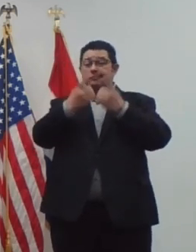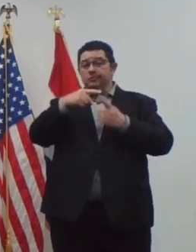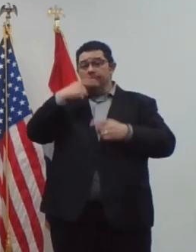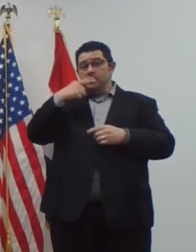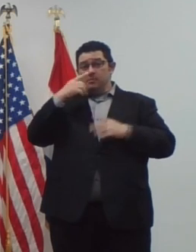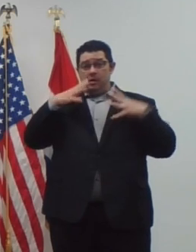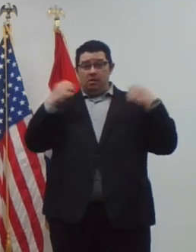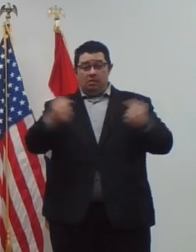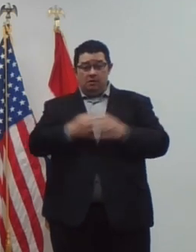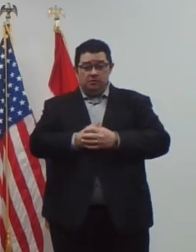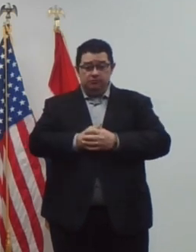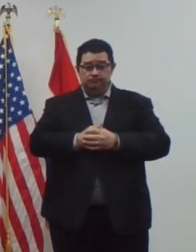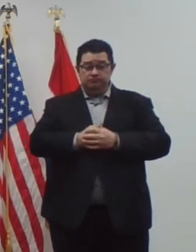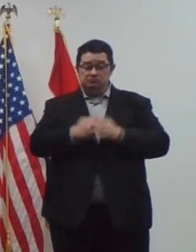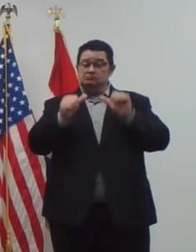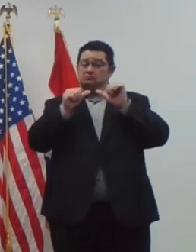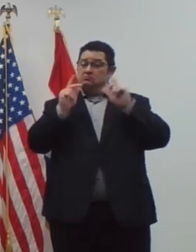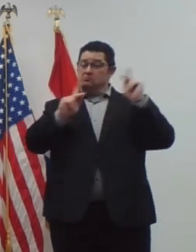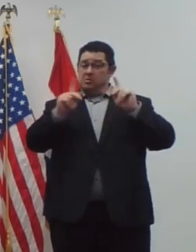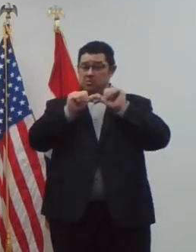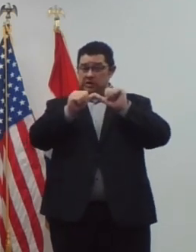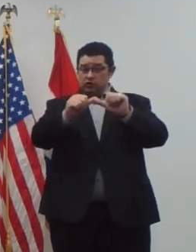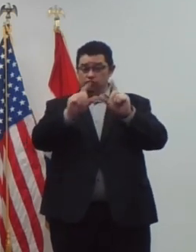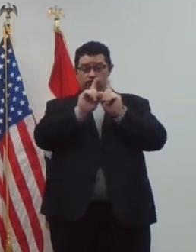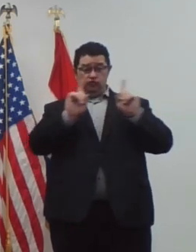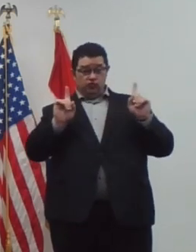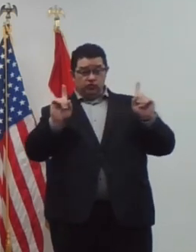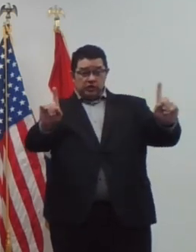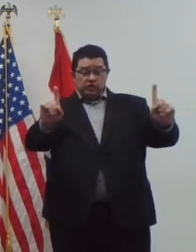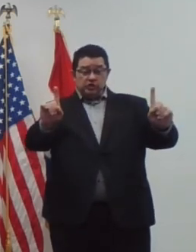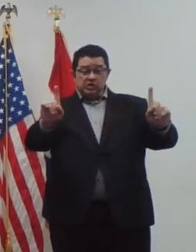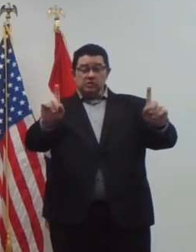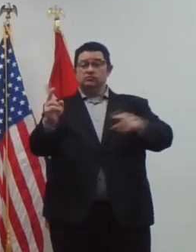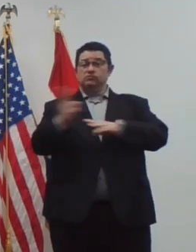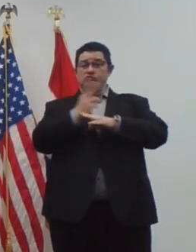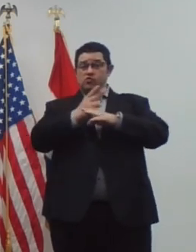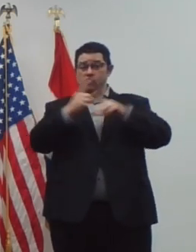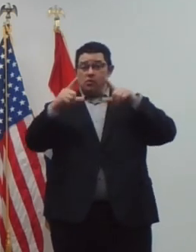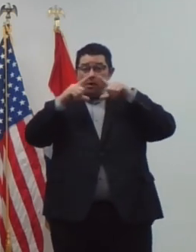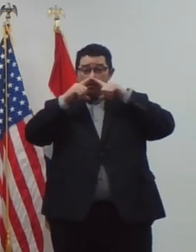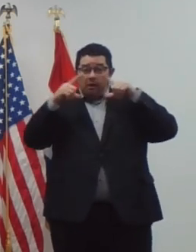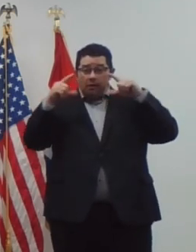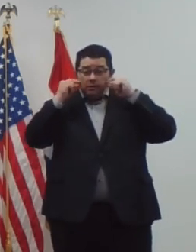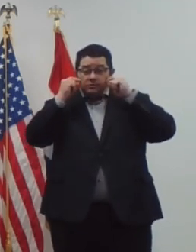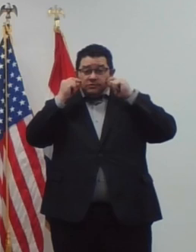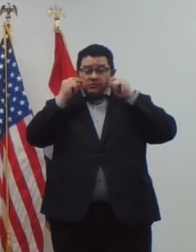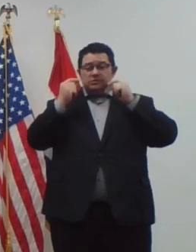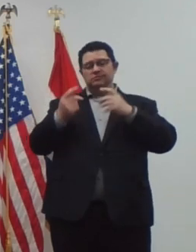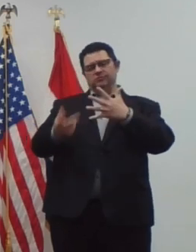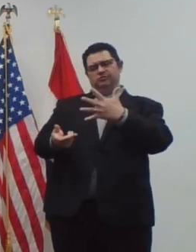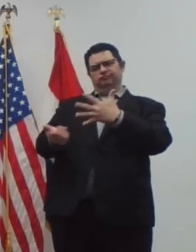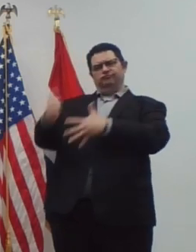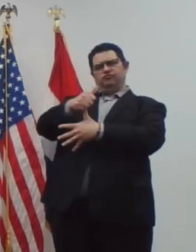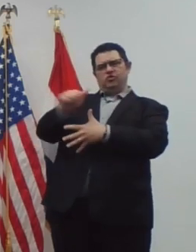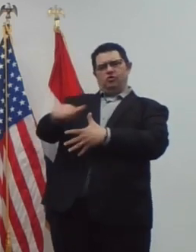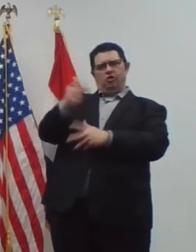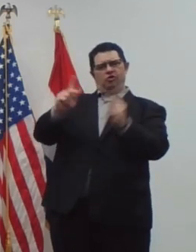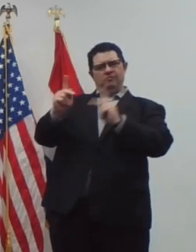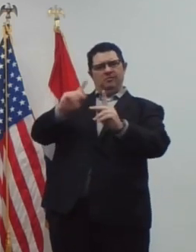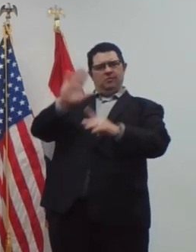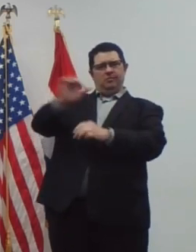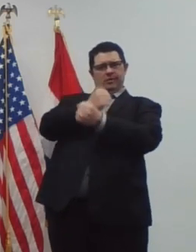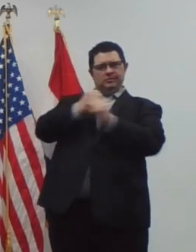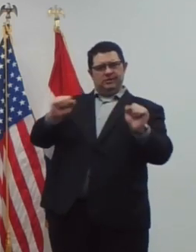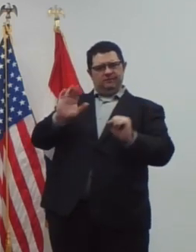to social distance, to wear masks, and put the health of themselves and others as a priority in their daily lives. The